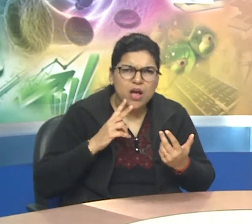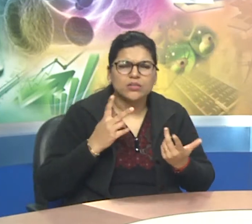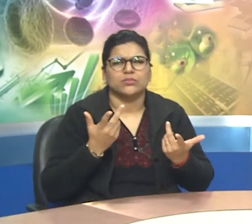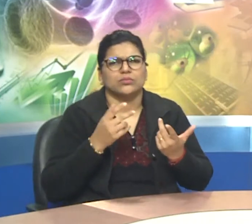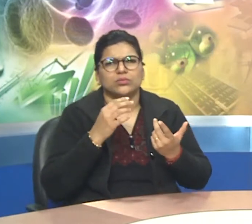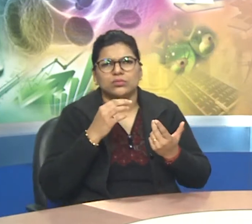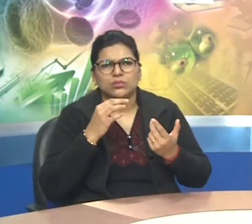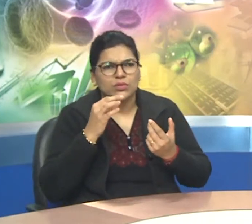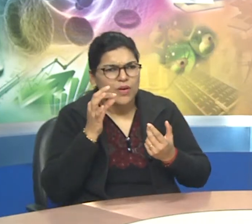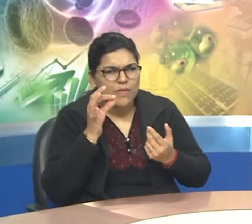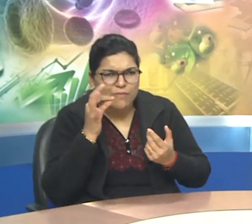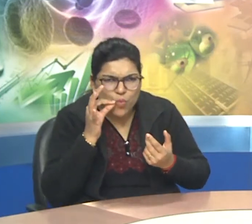Vermicomposting.